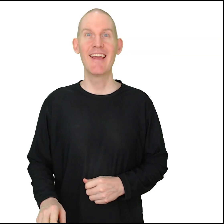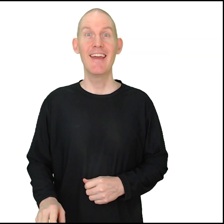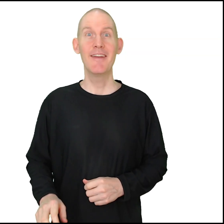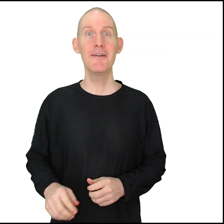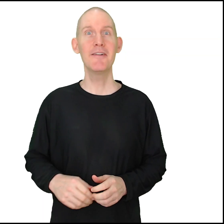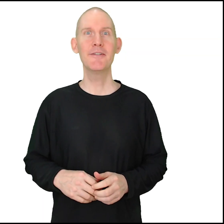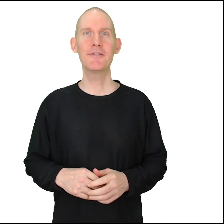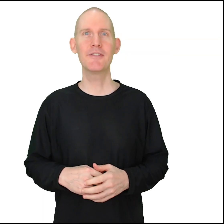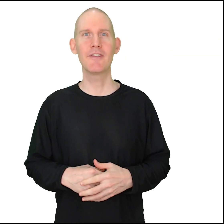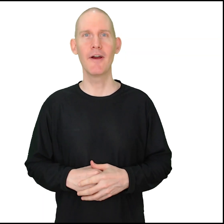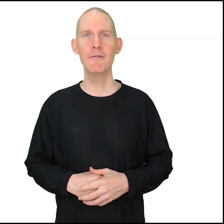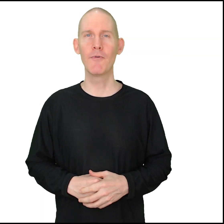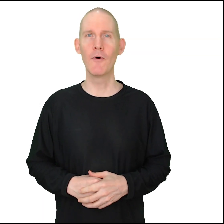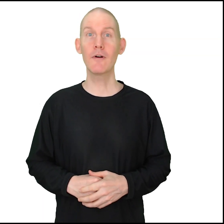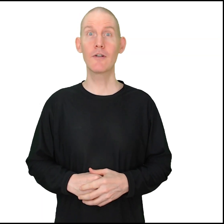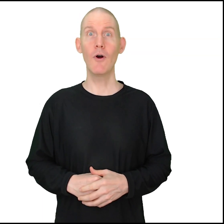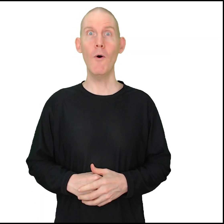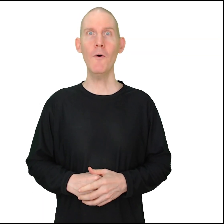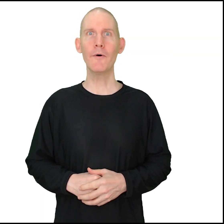Here is the sign for cold.